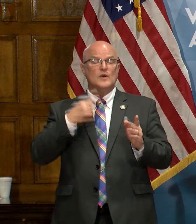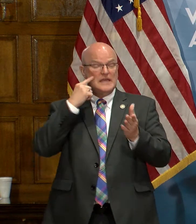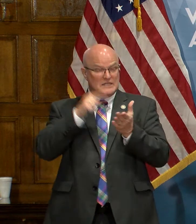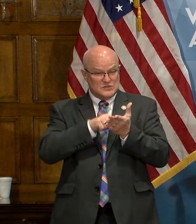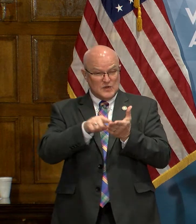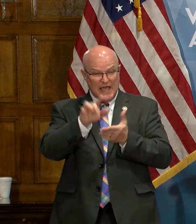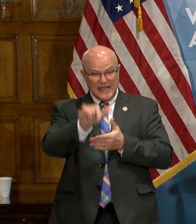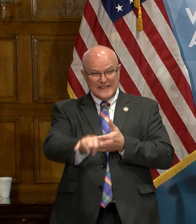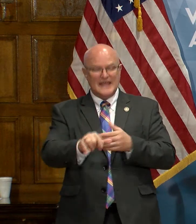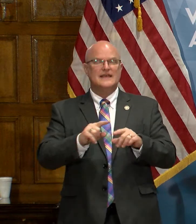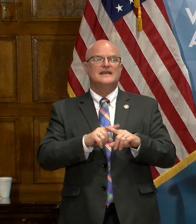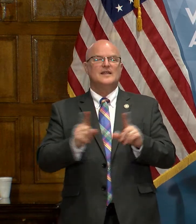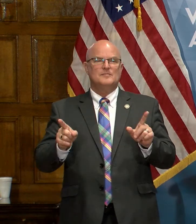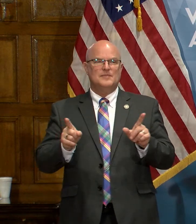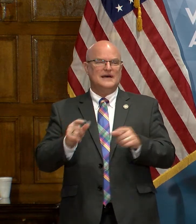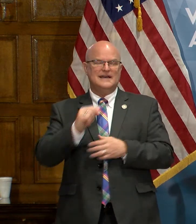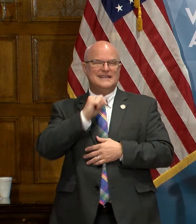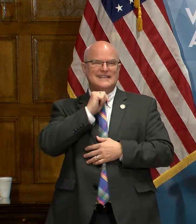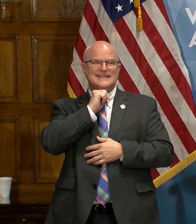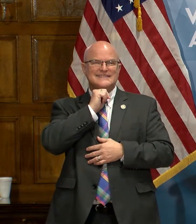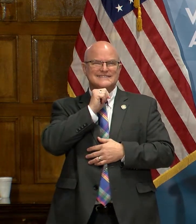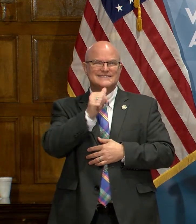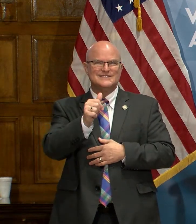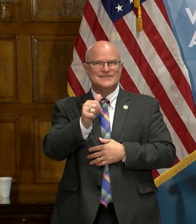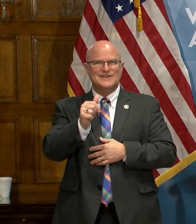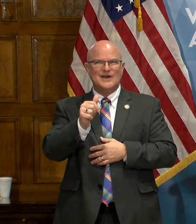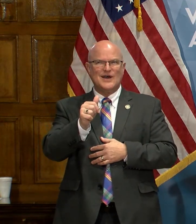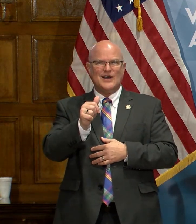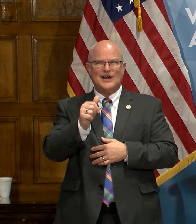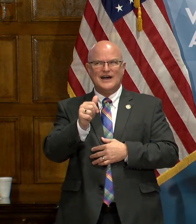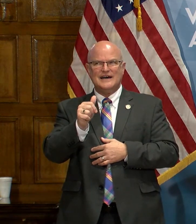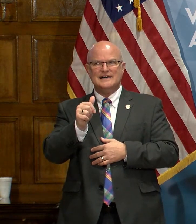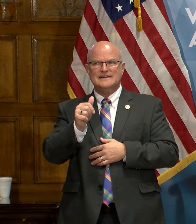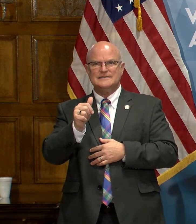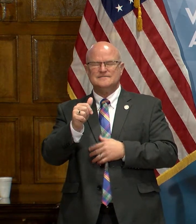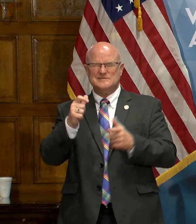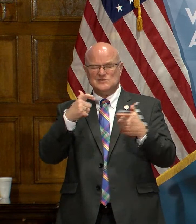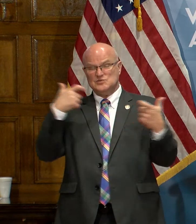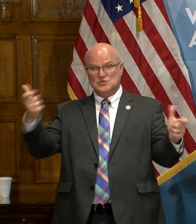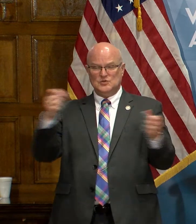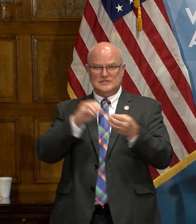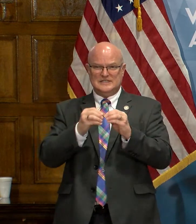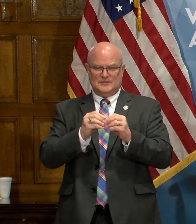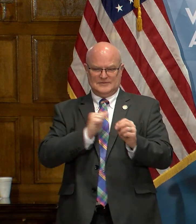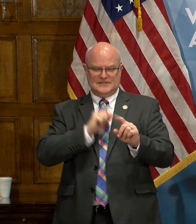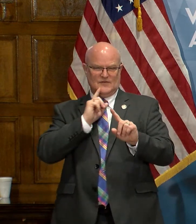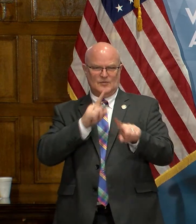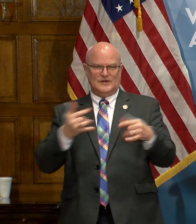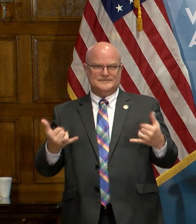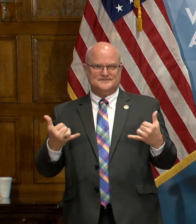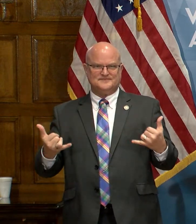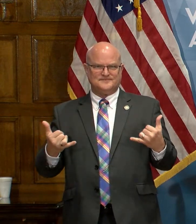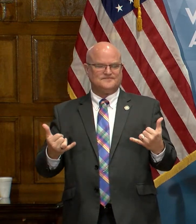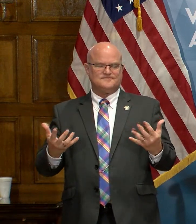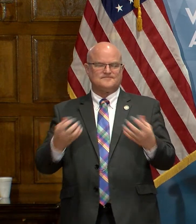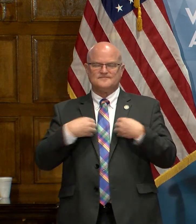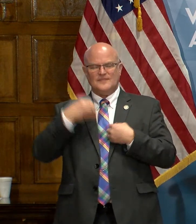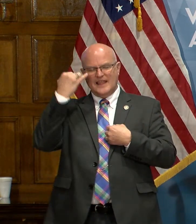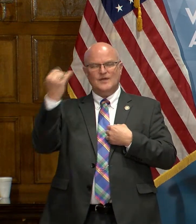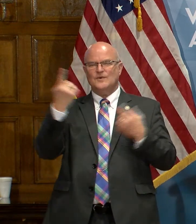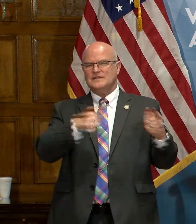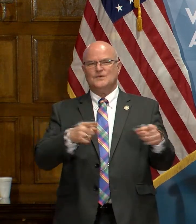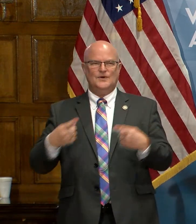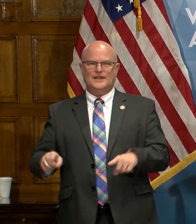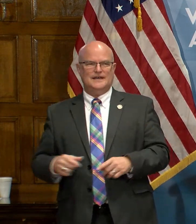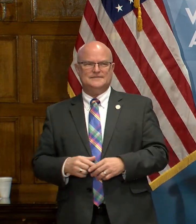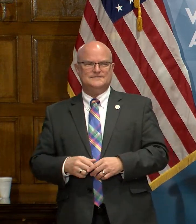that, but again, it's not in any significant number that are self-reporting at this time. So it really doesn't give us an idea of what's going